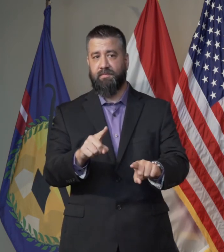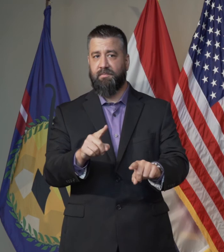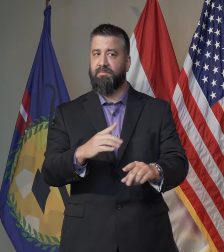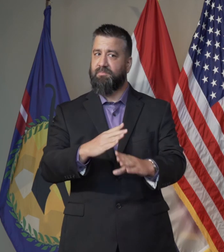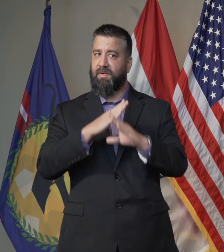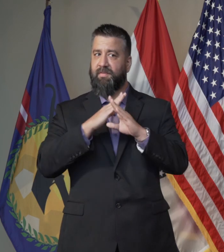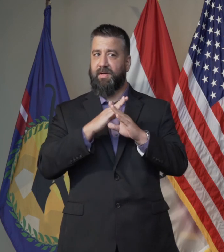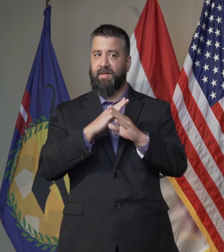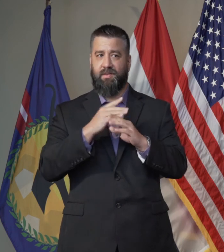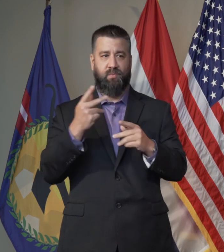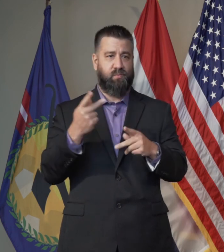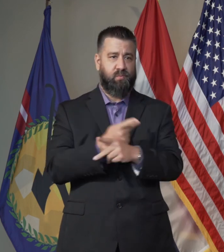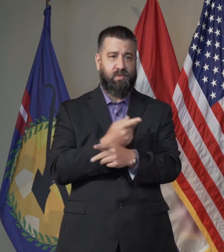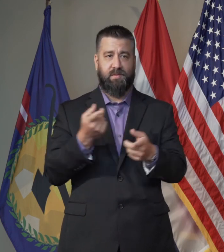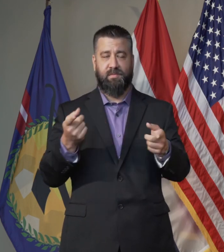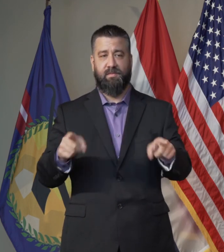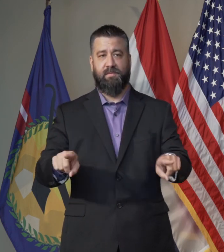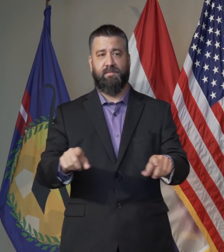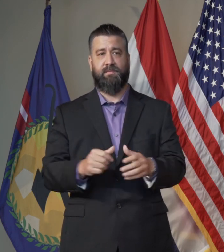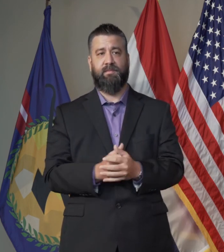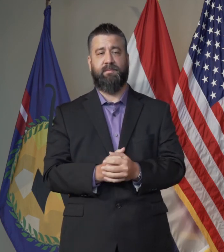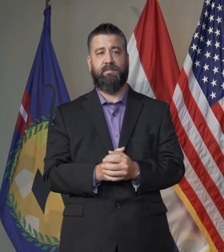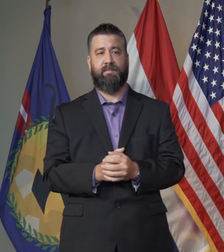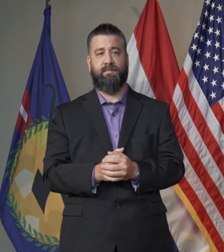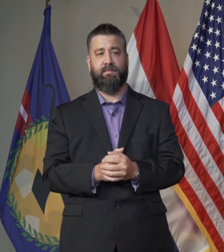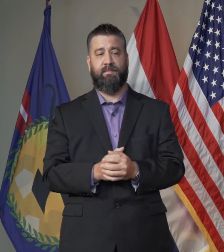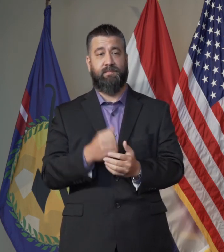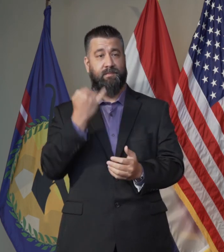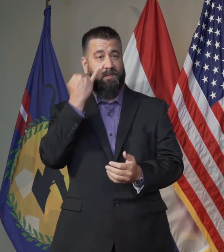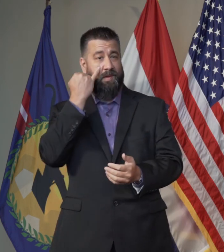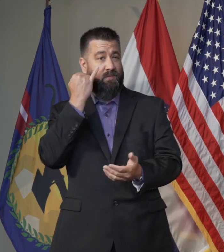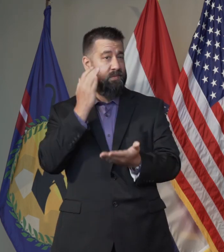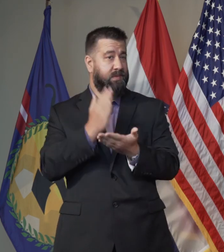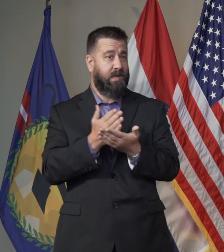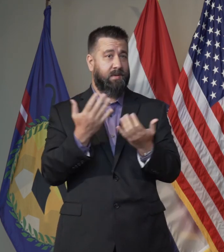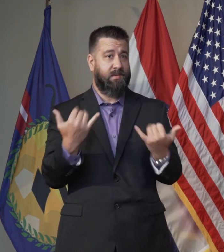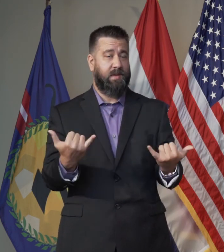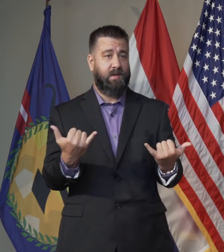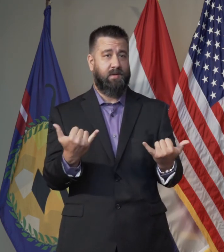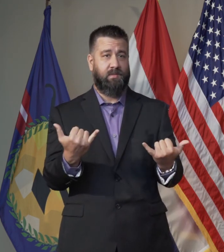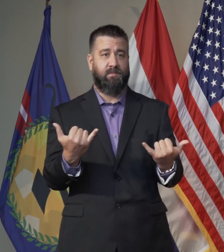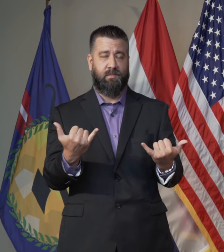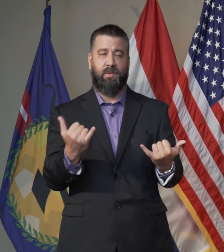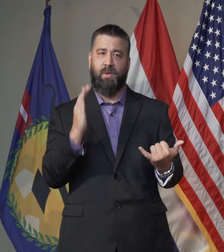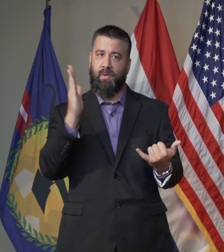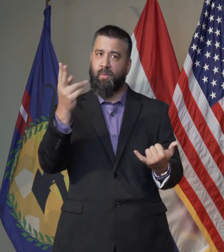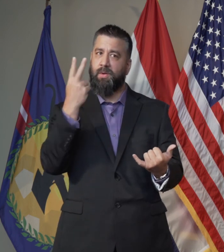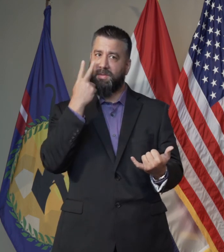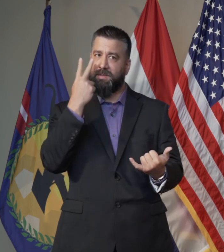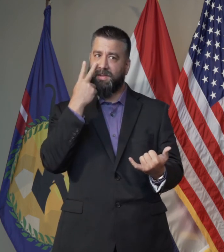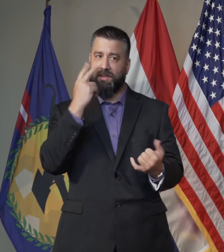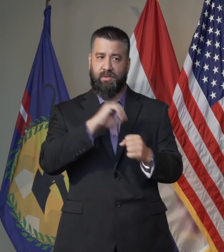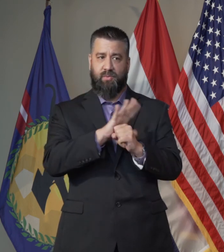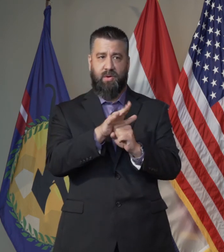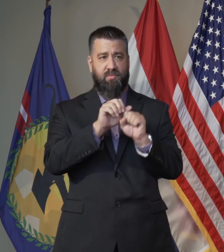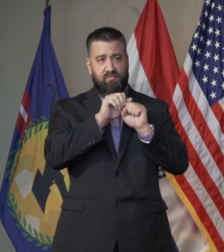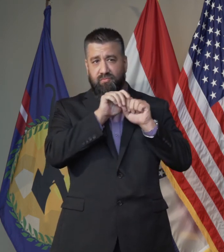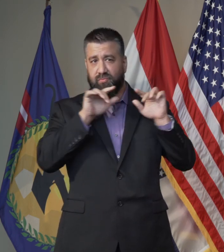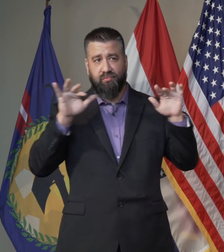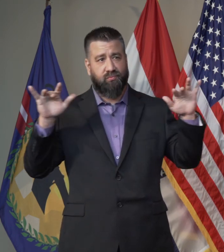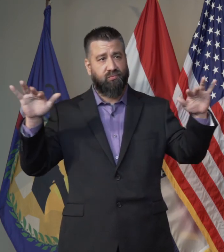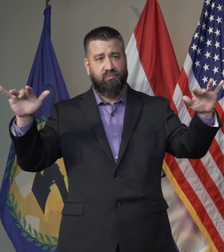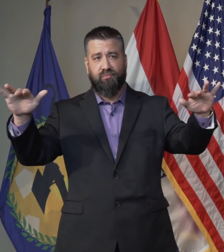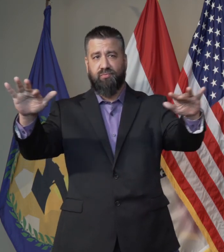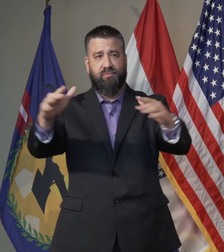that would be much grimmer. If we let up now, we will see an explosive growth of the virus across our